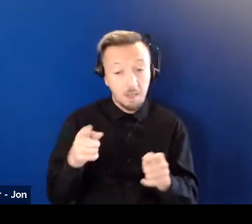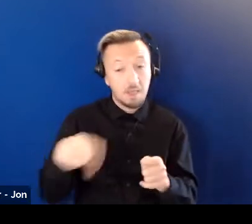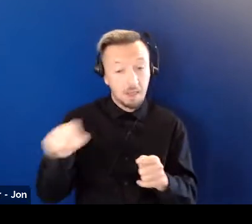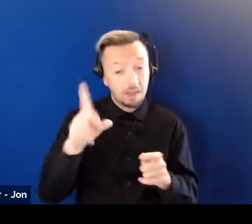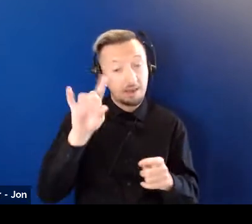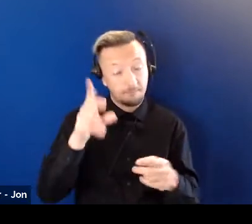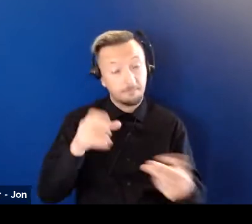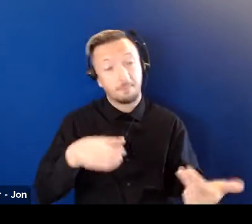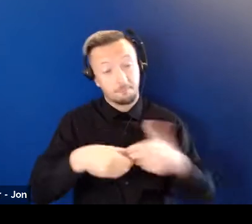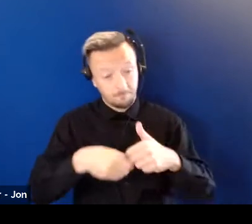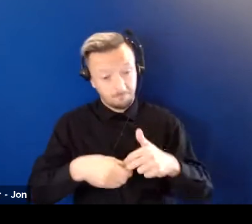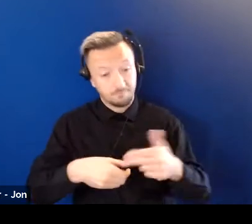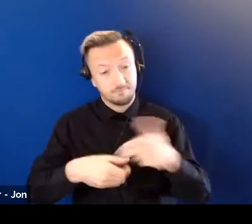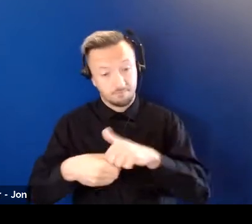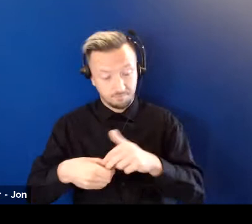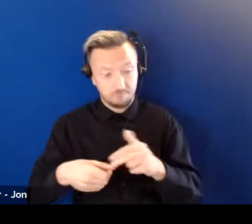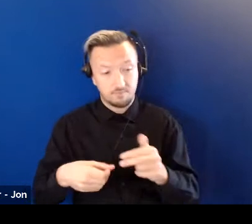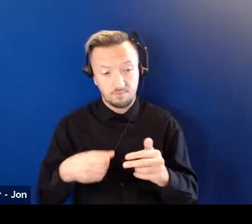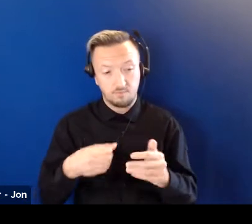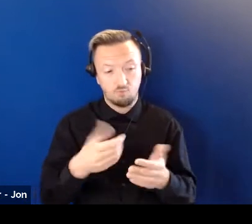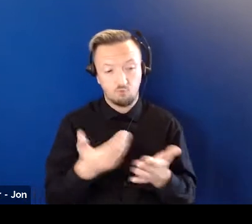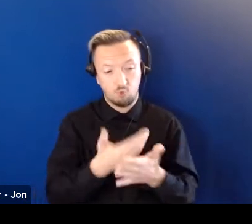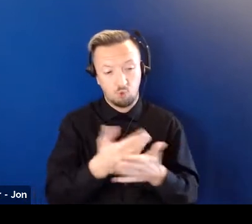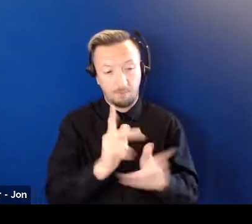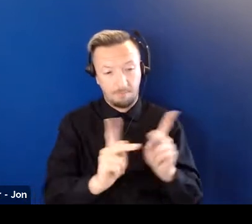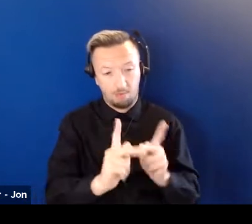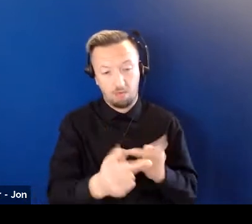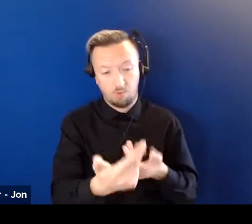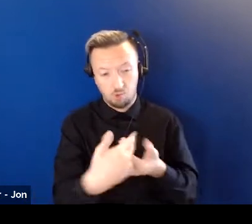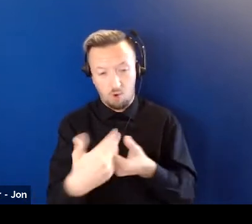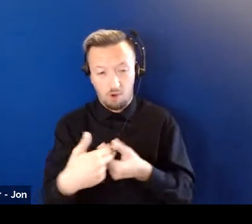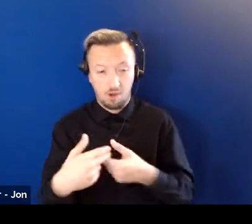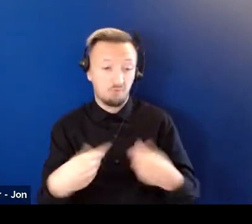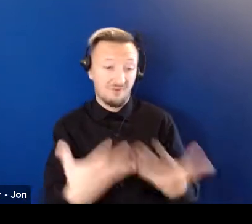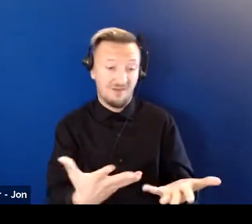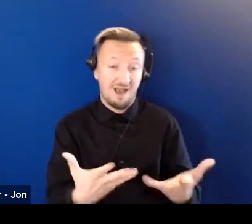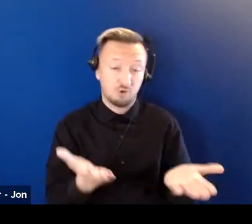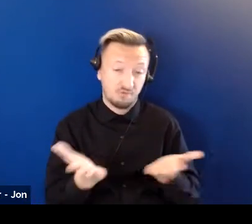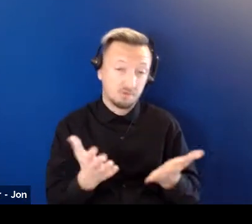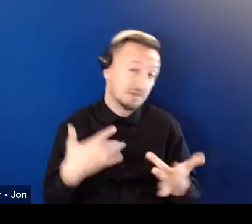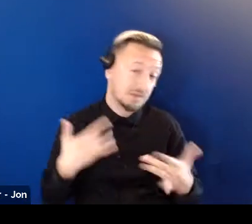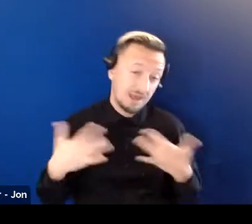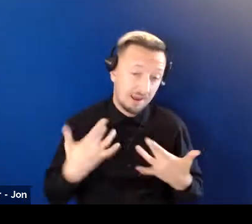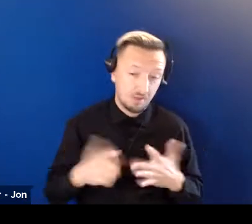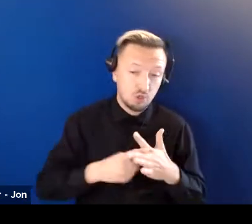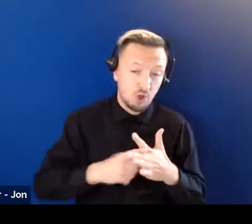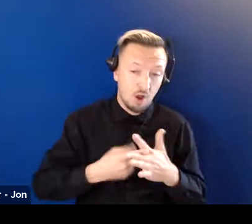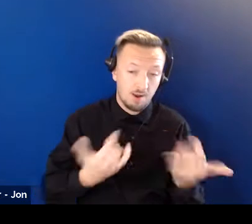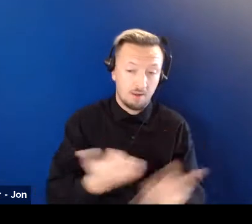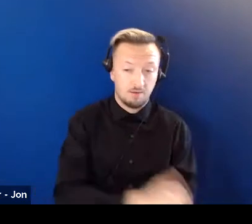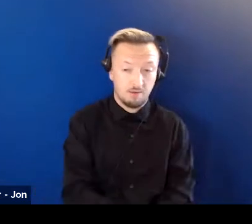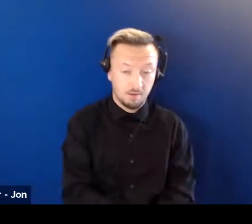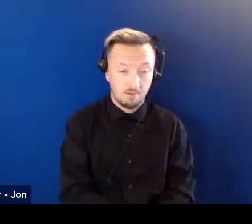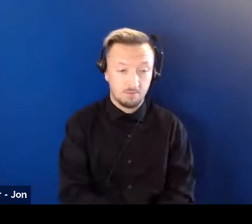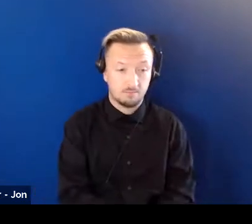both sides, both the business as well as the intervention. So that's pretty exciting. Thanks, Joan.